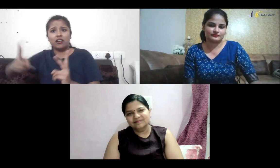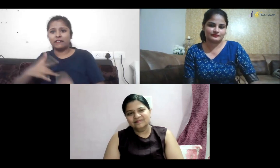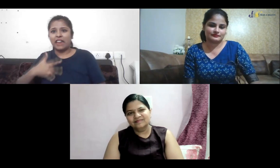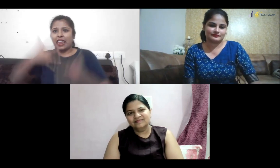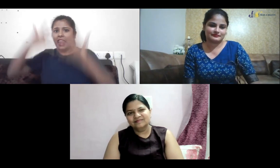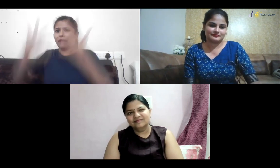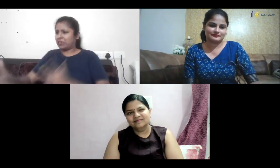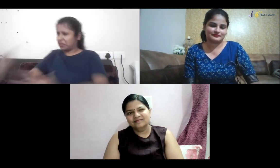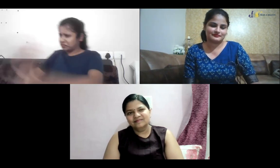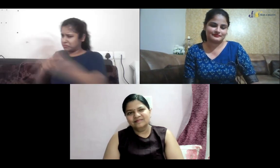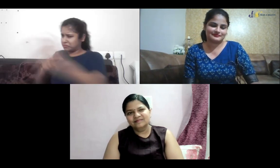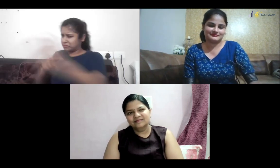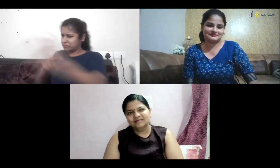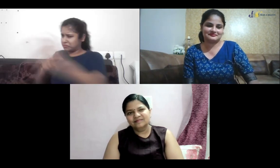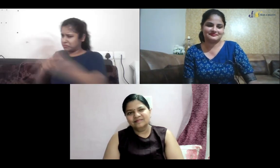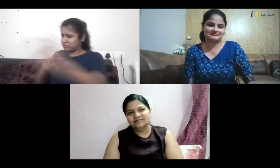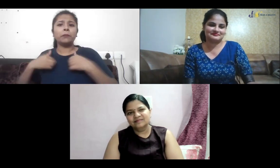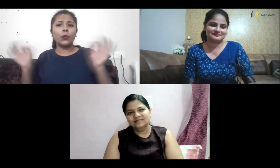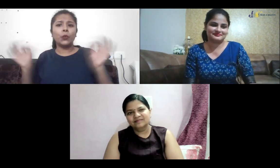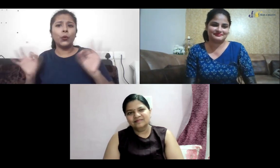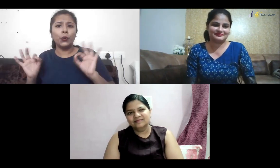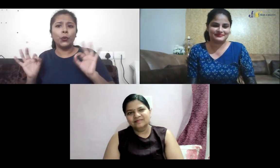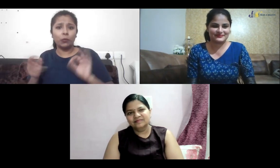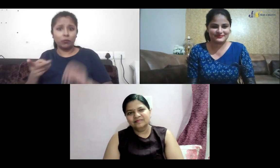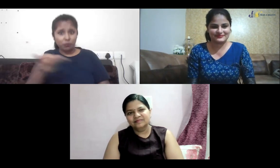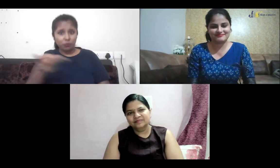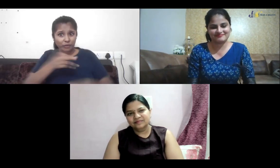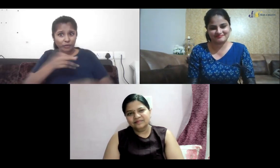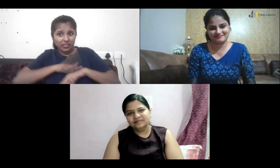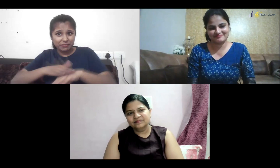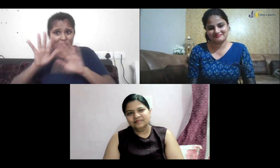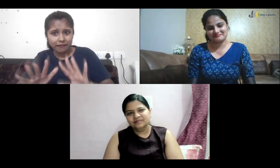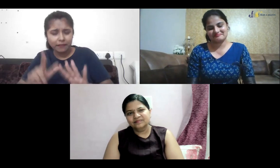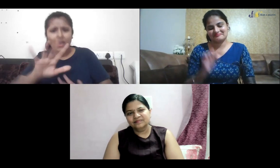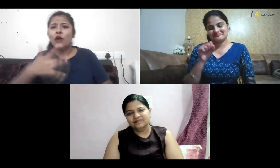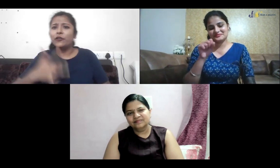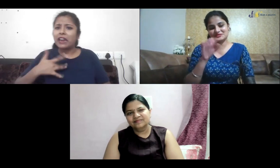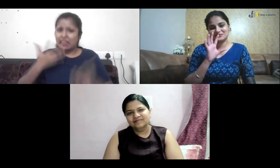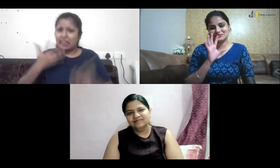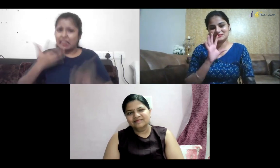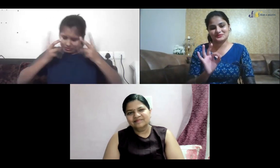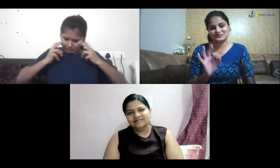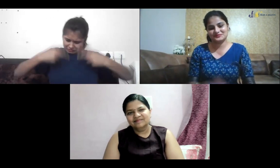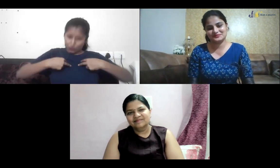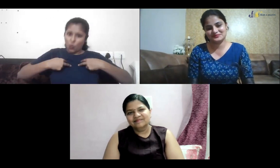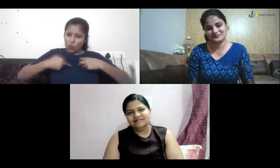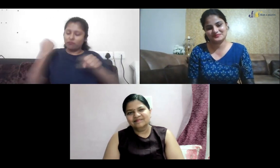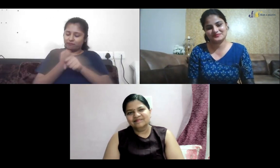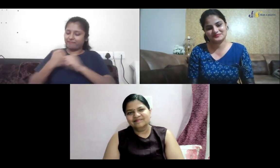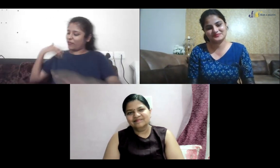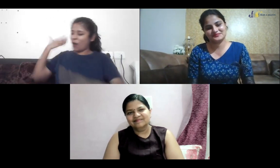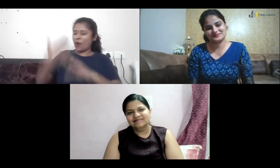give us some heavy responsibility, double work. So have you any kind of experiences with